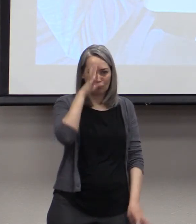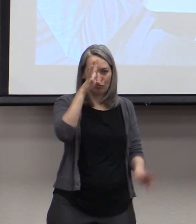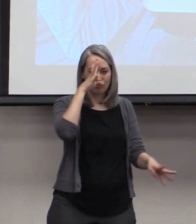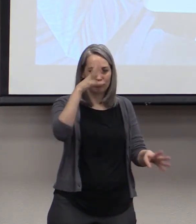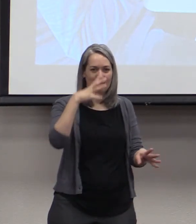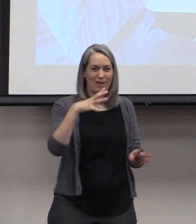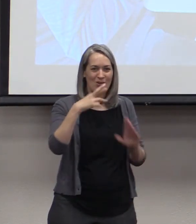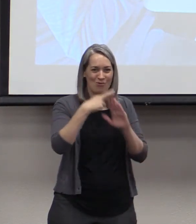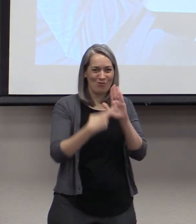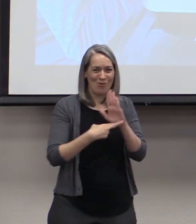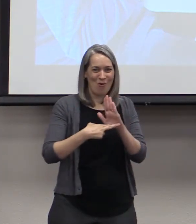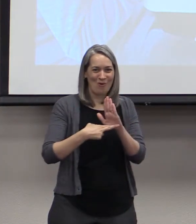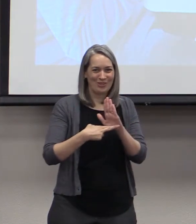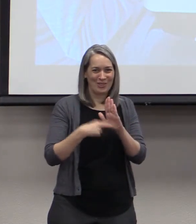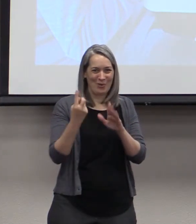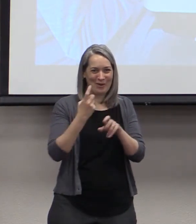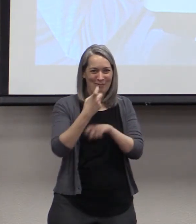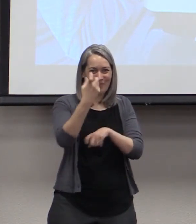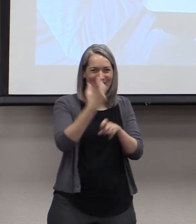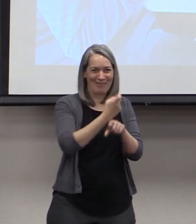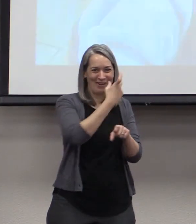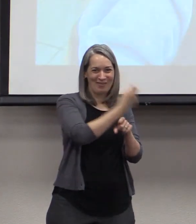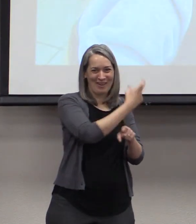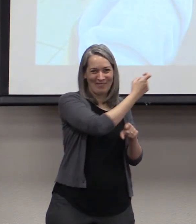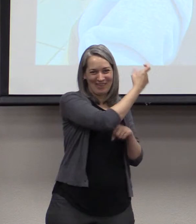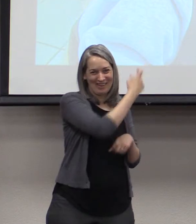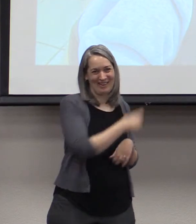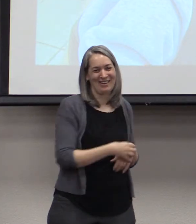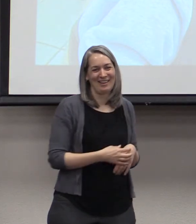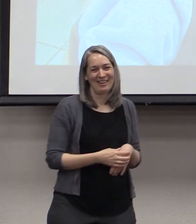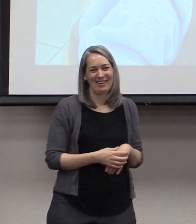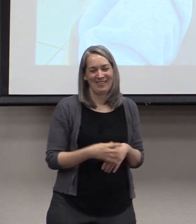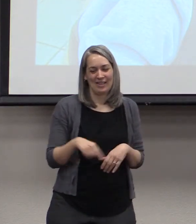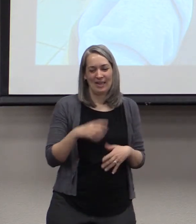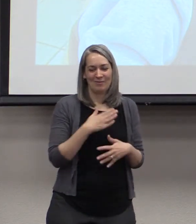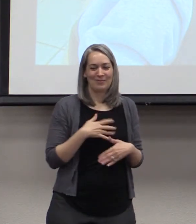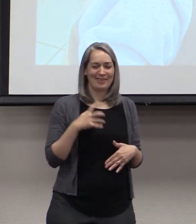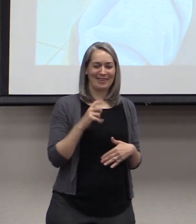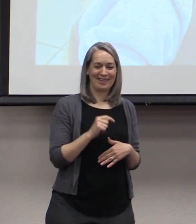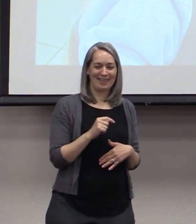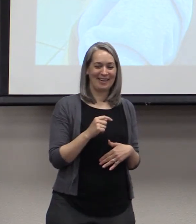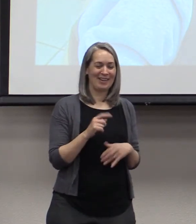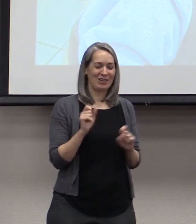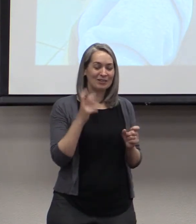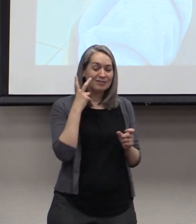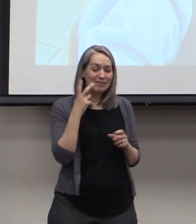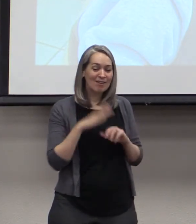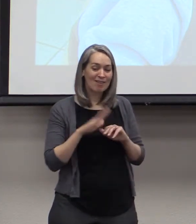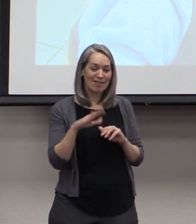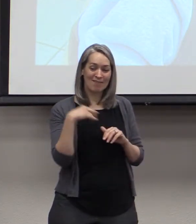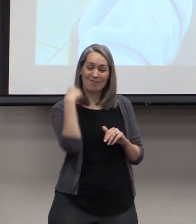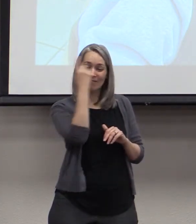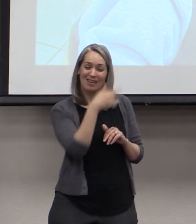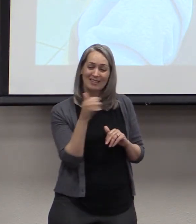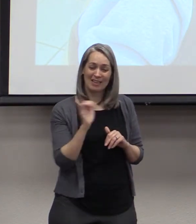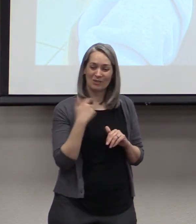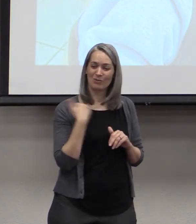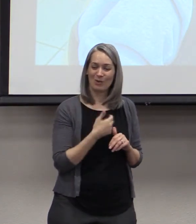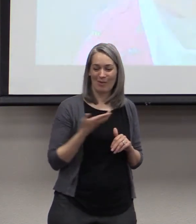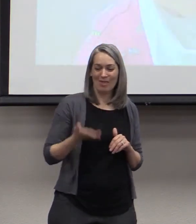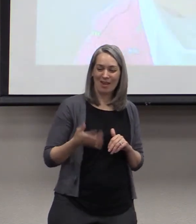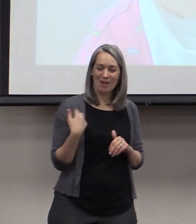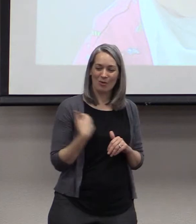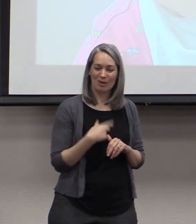and I have no idea how they do it. But I'm sure they appreciated that. You could see it on their faces as we were there and as we were saying